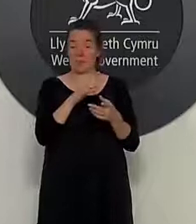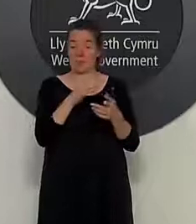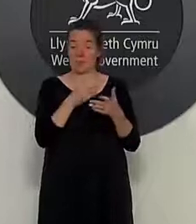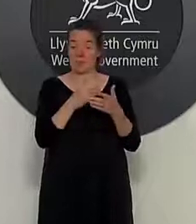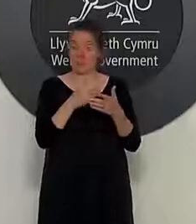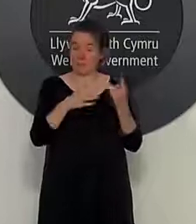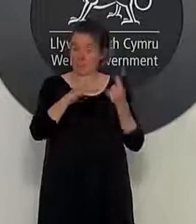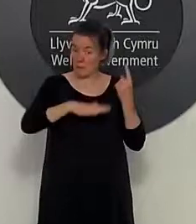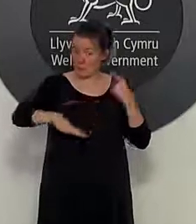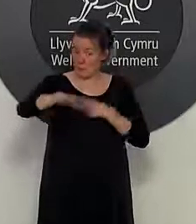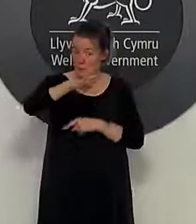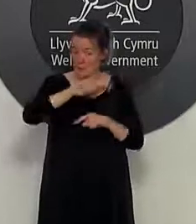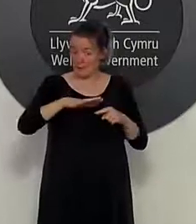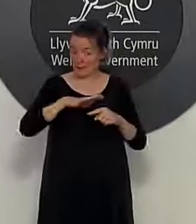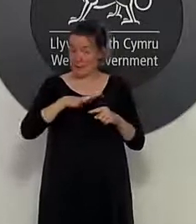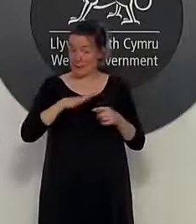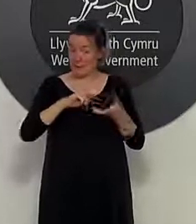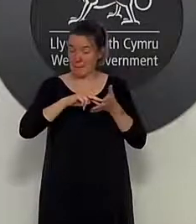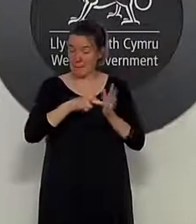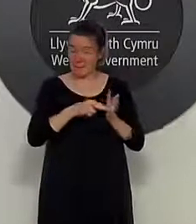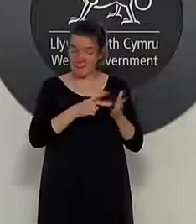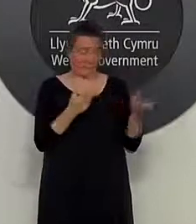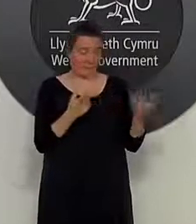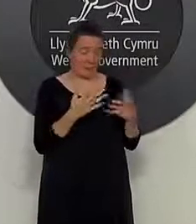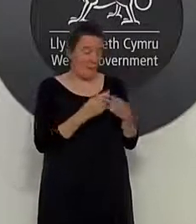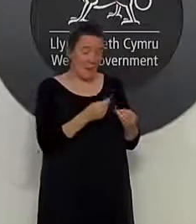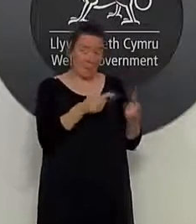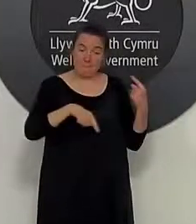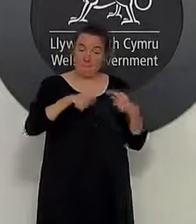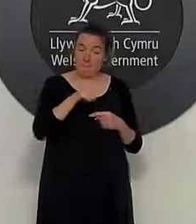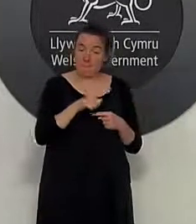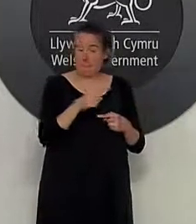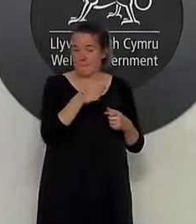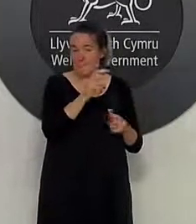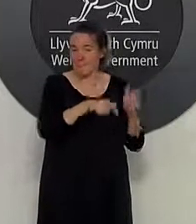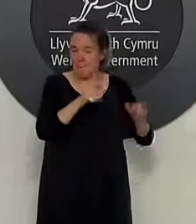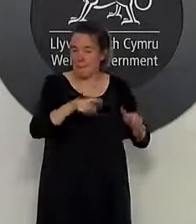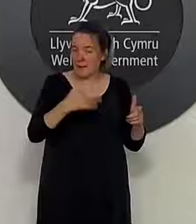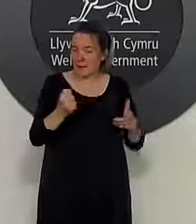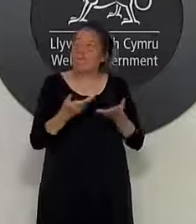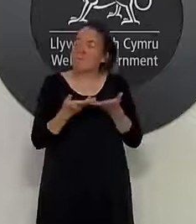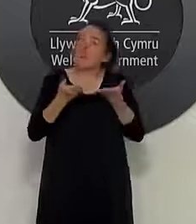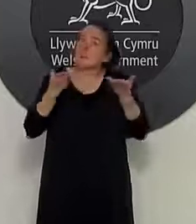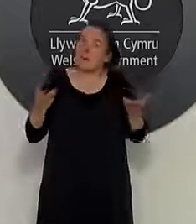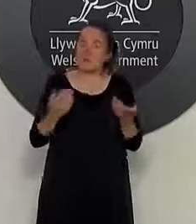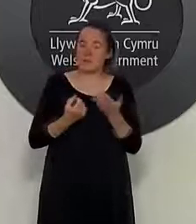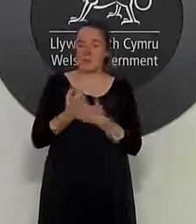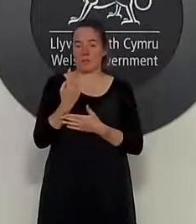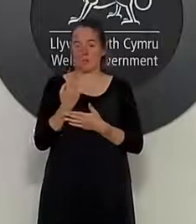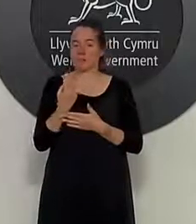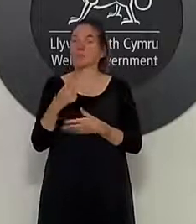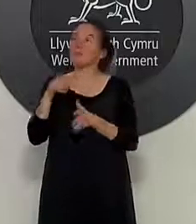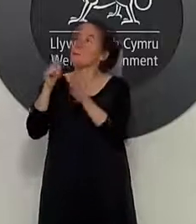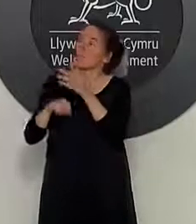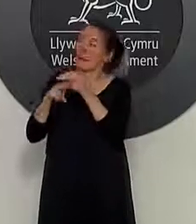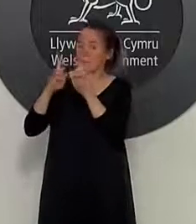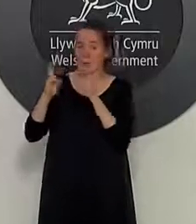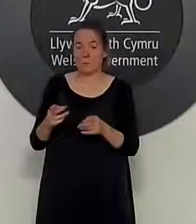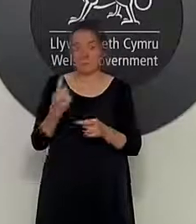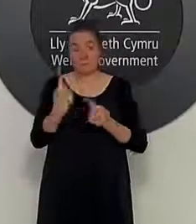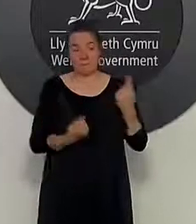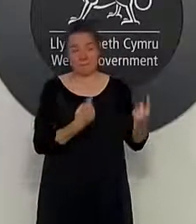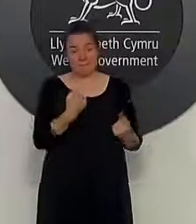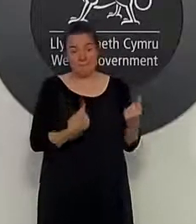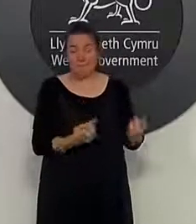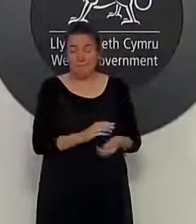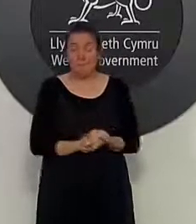include proposals to give local people a fair chance in the housing market. And in that context, we are